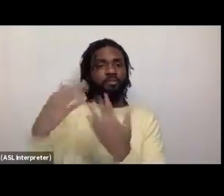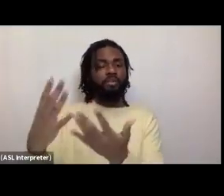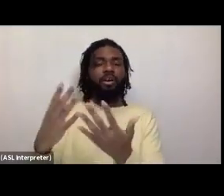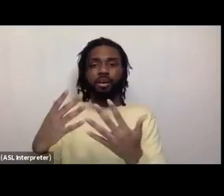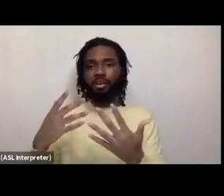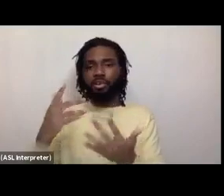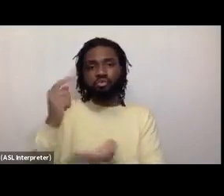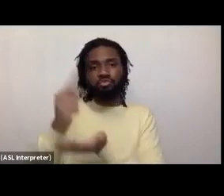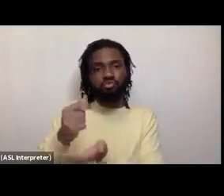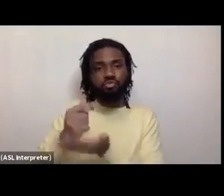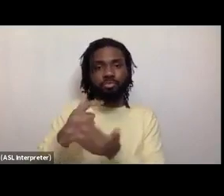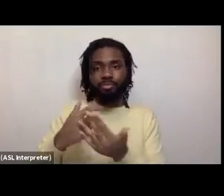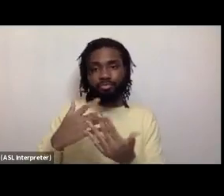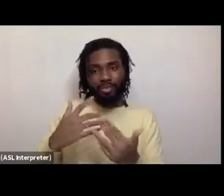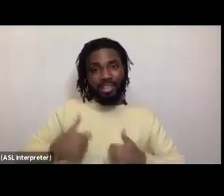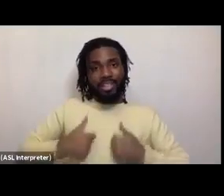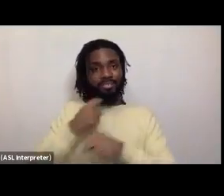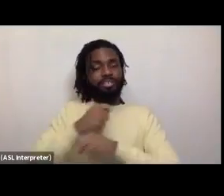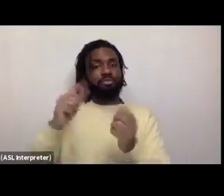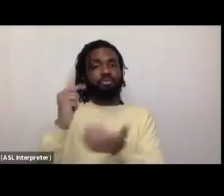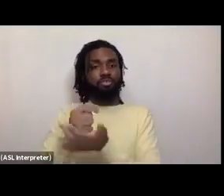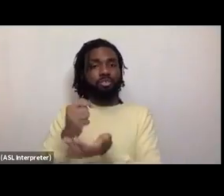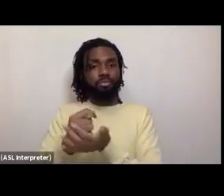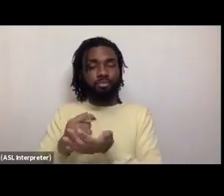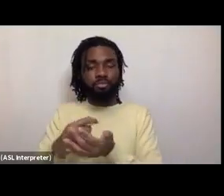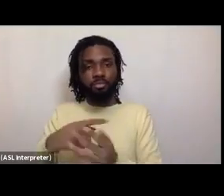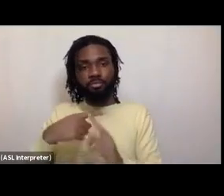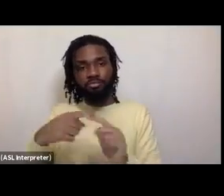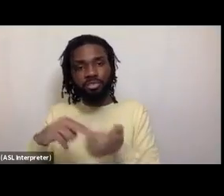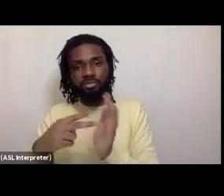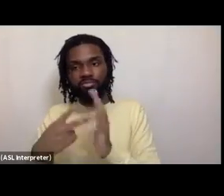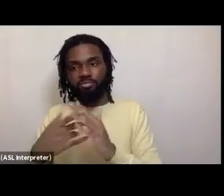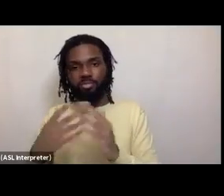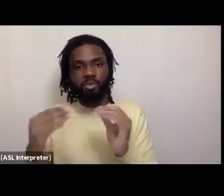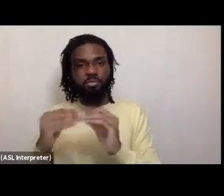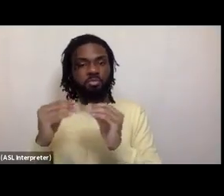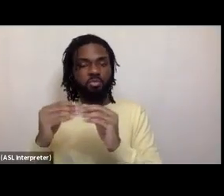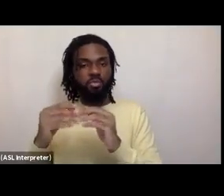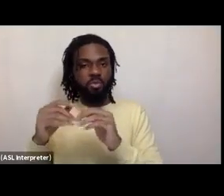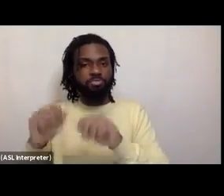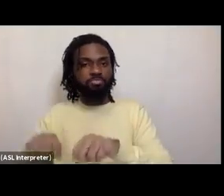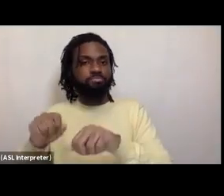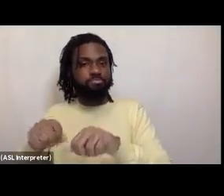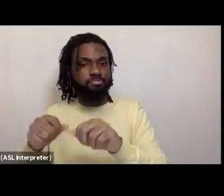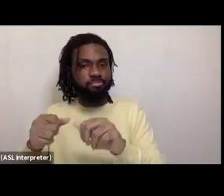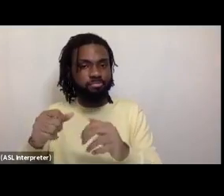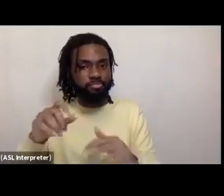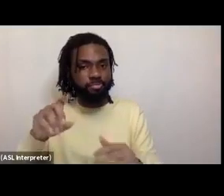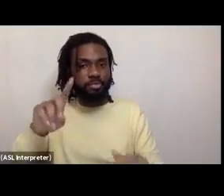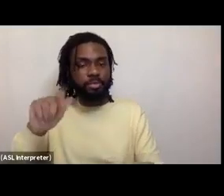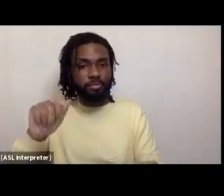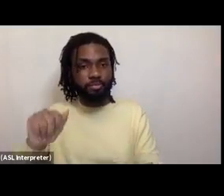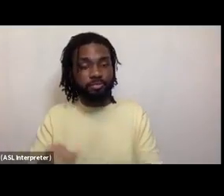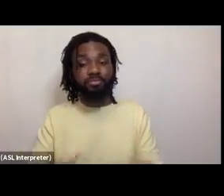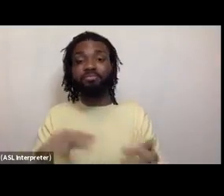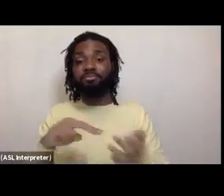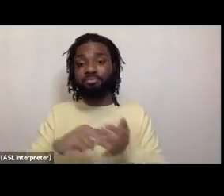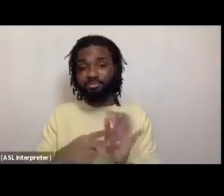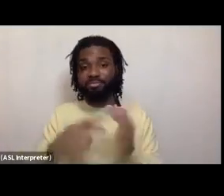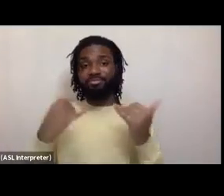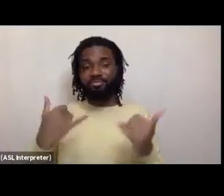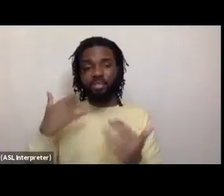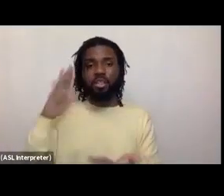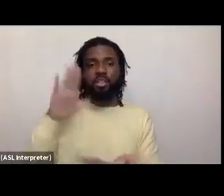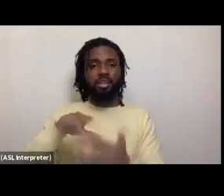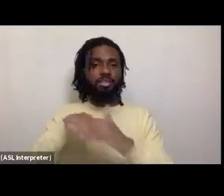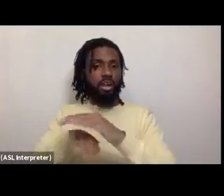also giving them more access to disability. And with this creates less access to